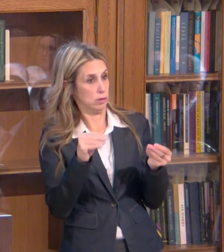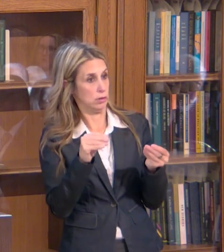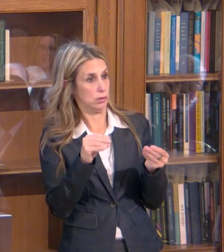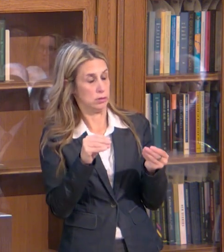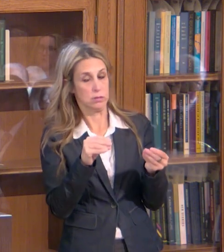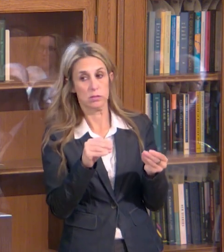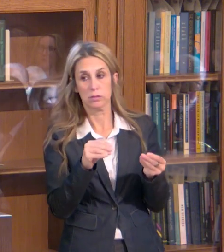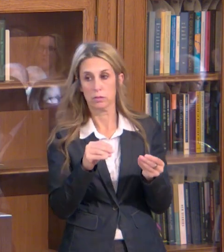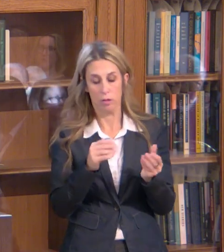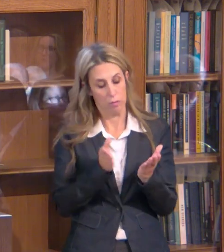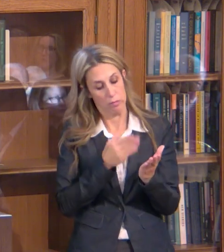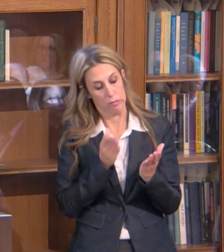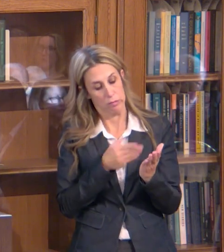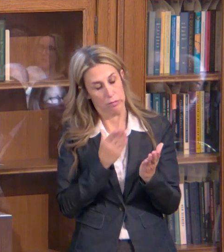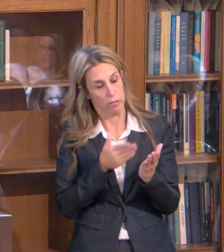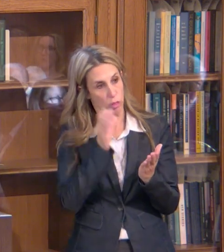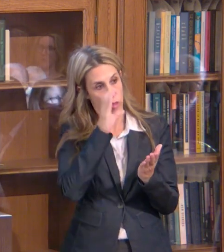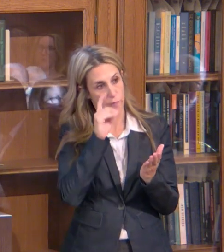story